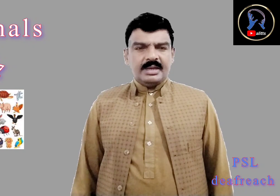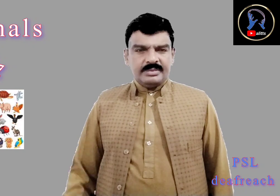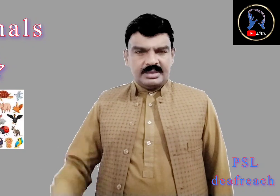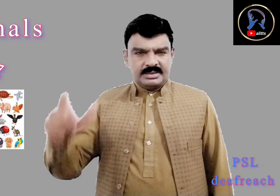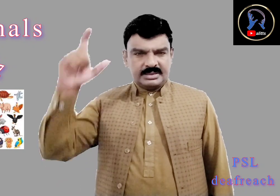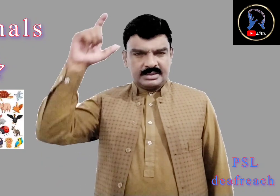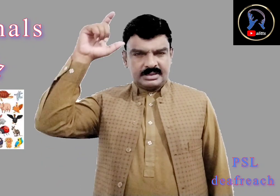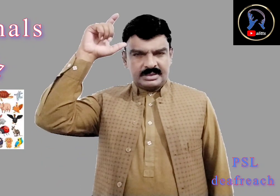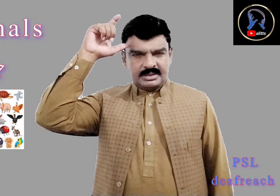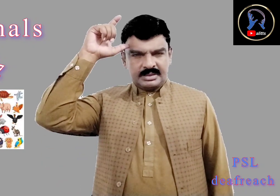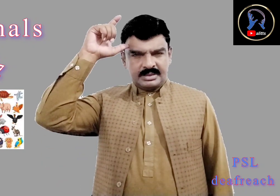animals